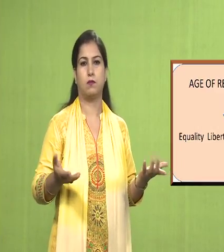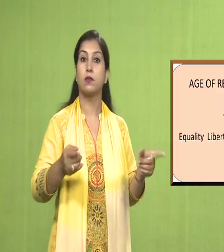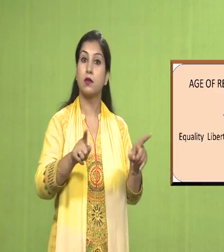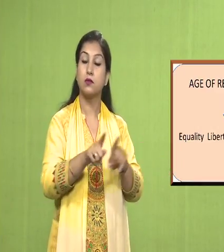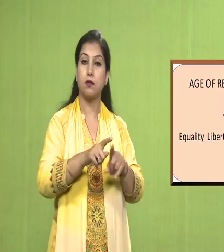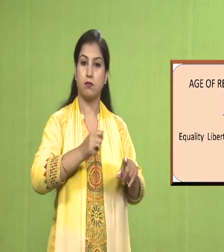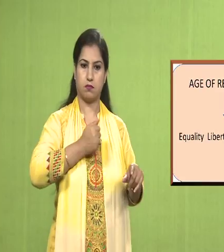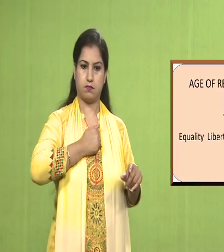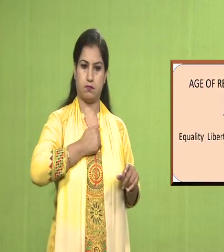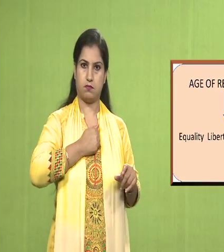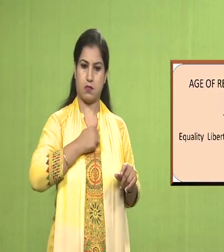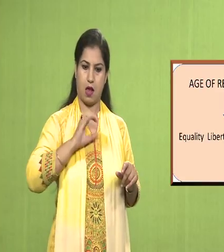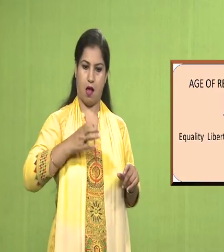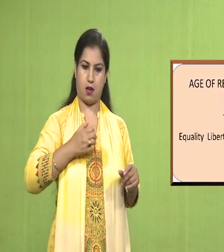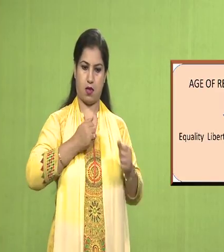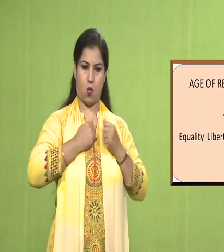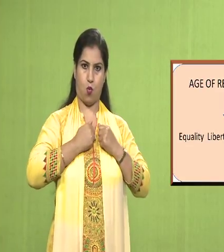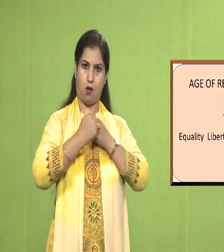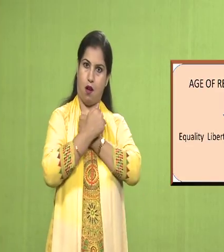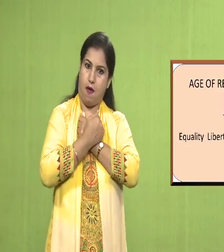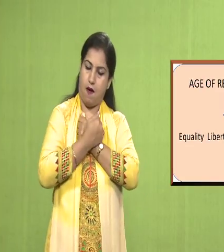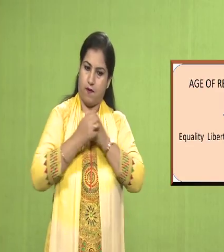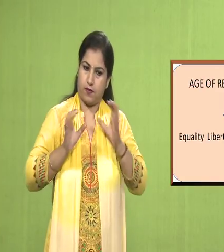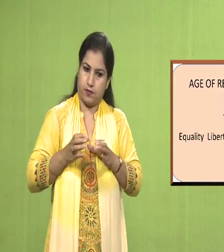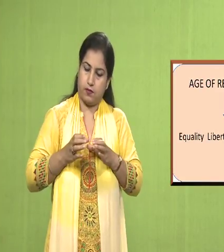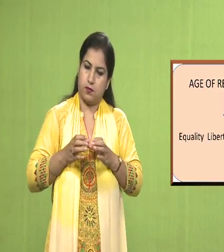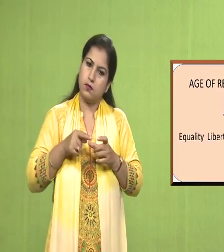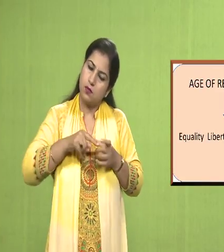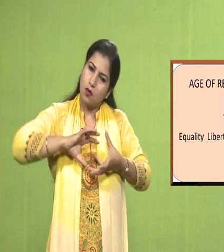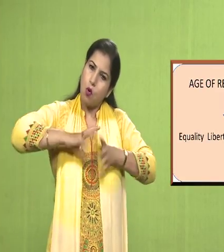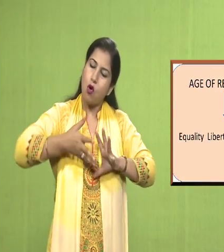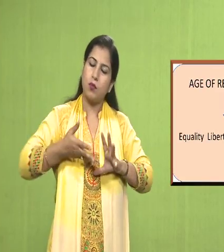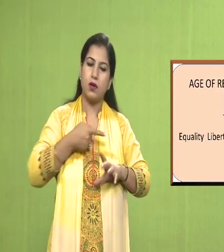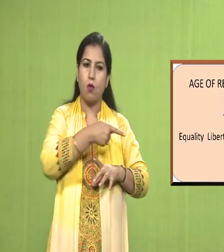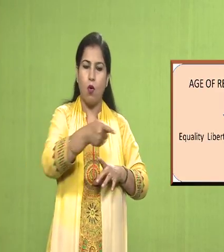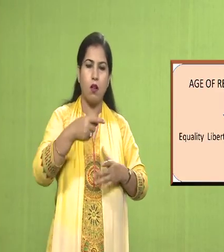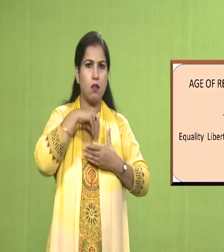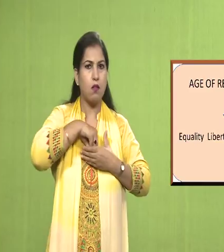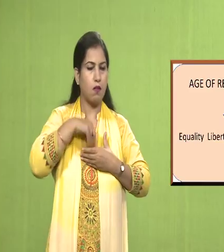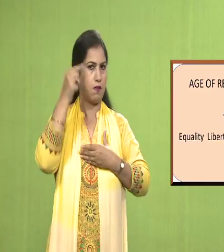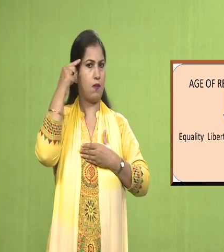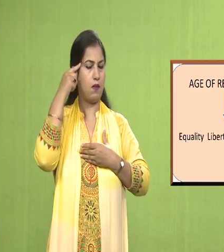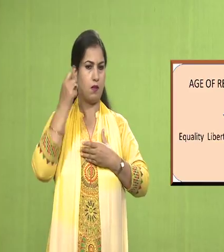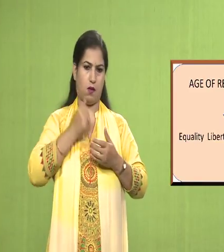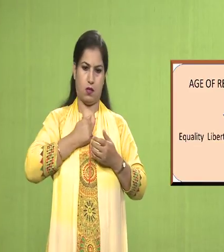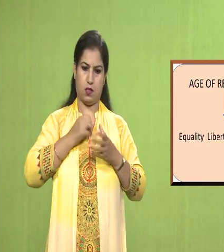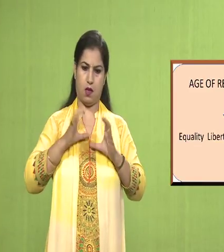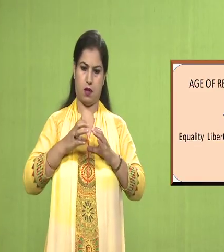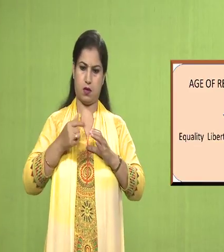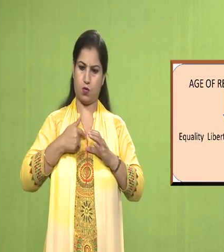These, along with feelings of nationalism or love for country, led to the beginning of all these